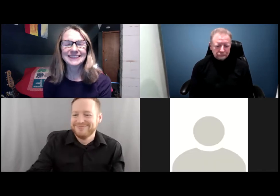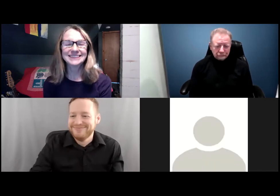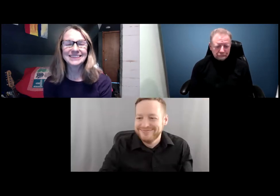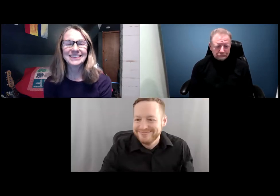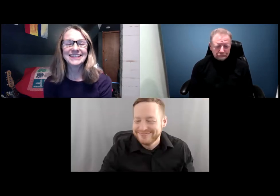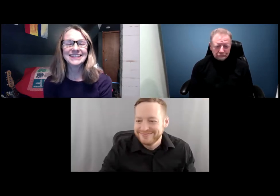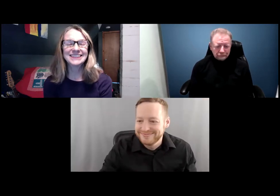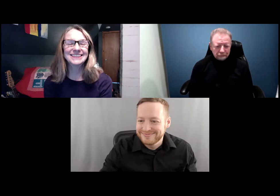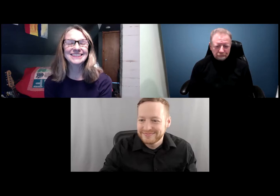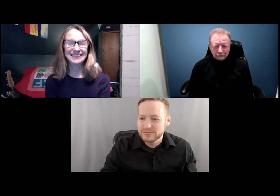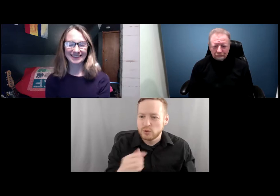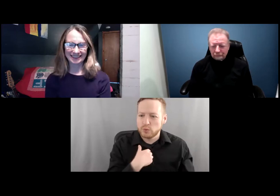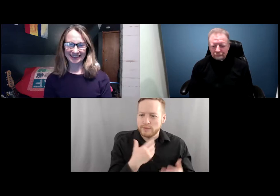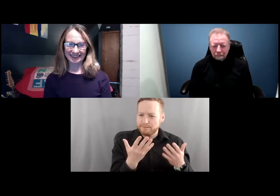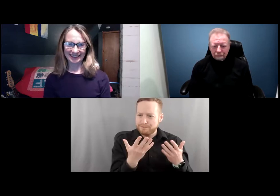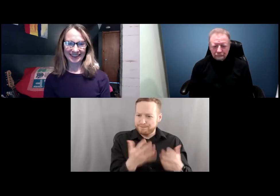Sorry.